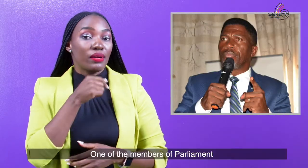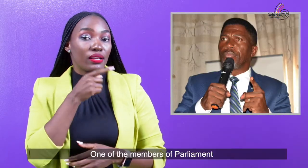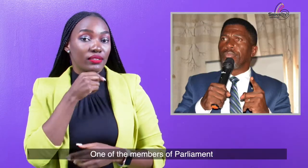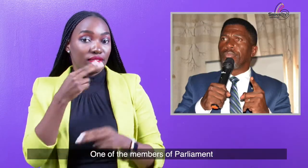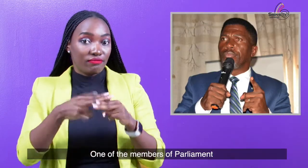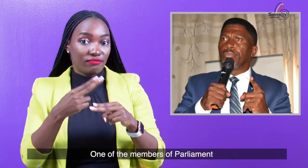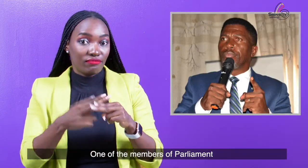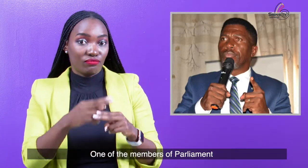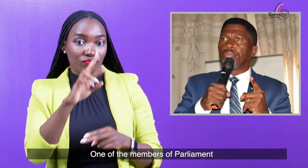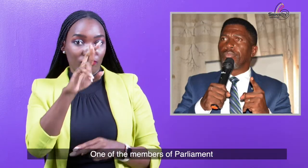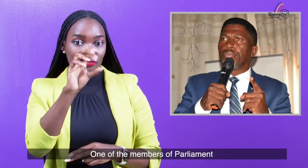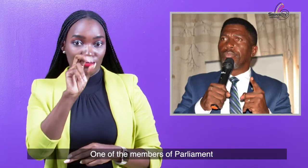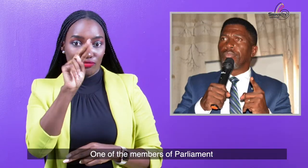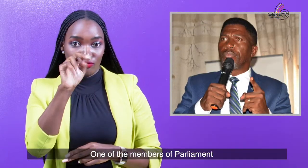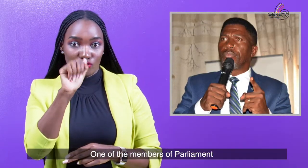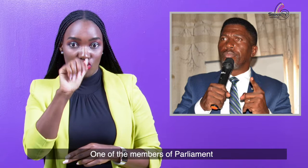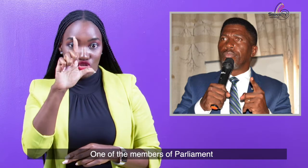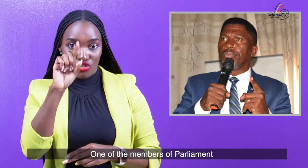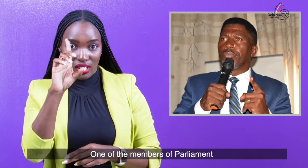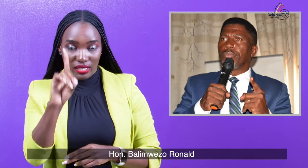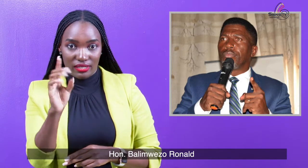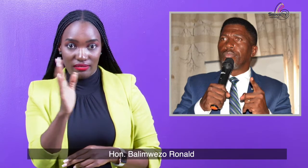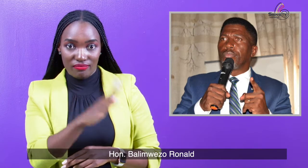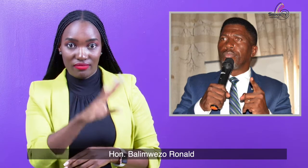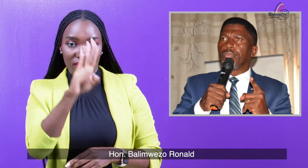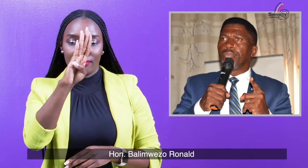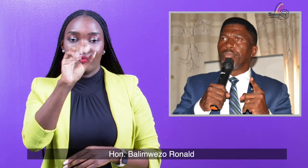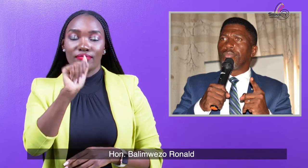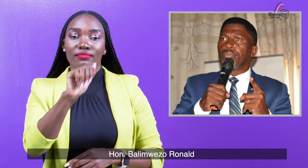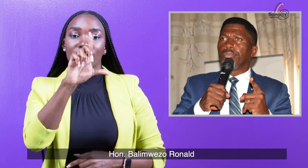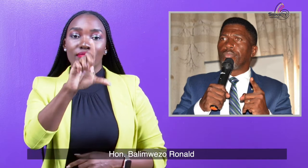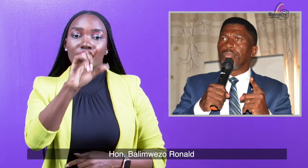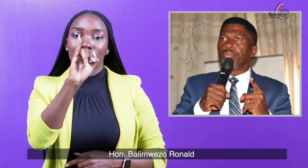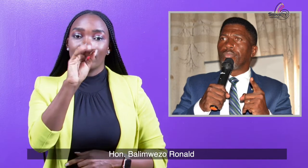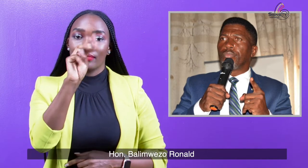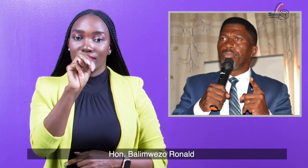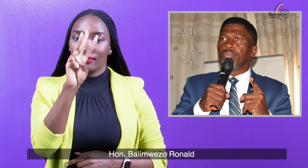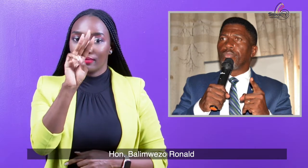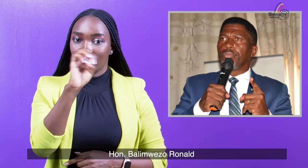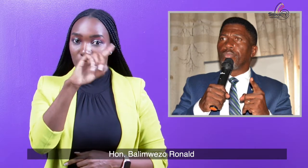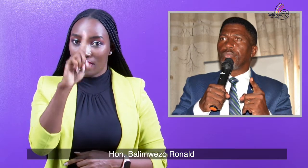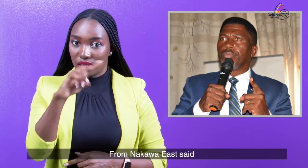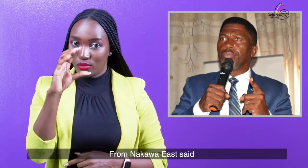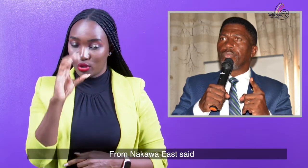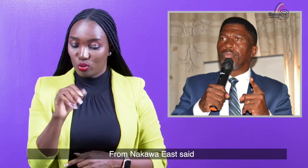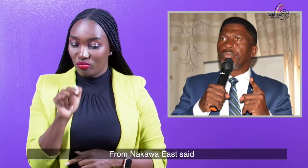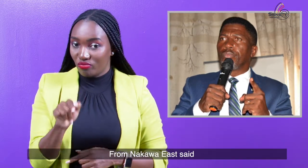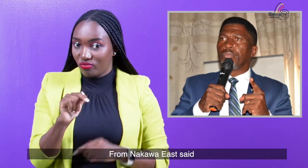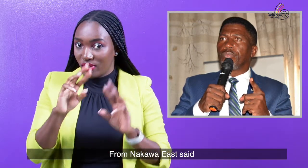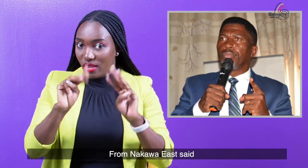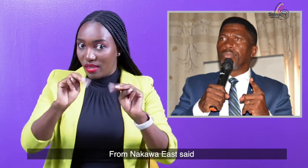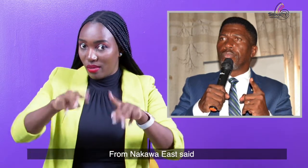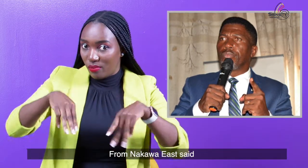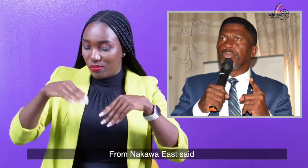One of the members of Parliament, Honorable Balimwezo Ronald, from Nakawa